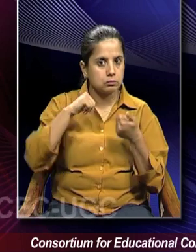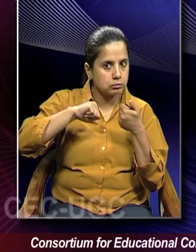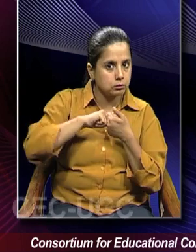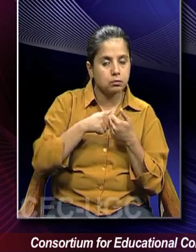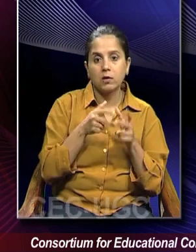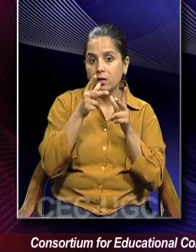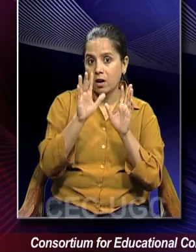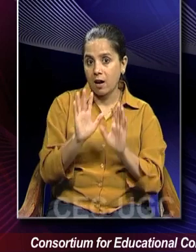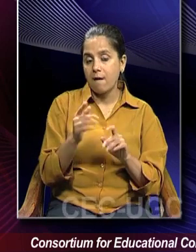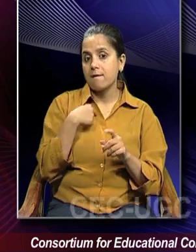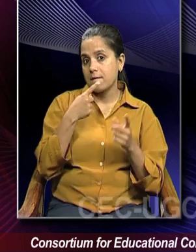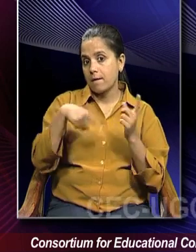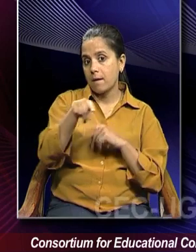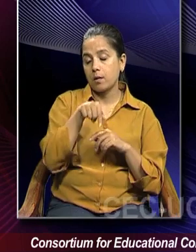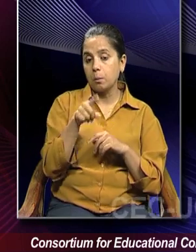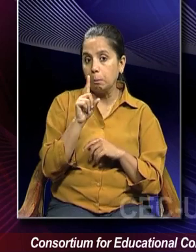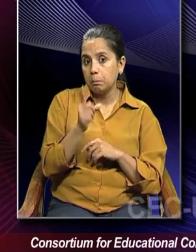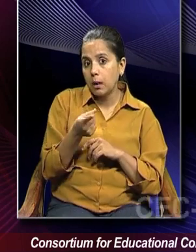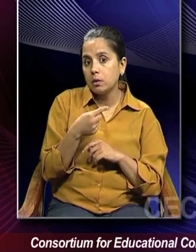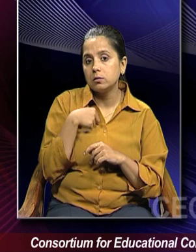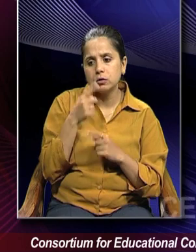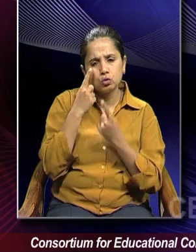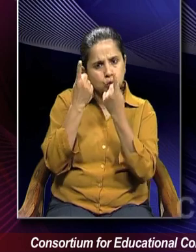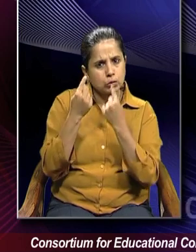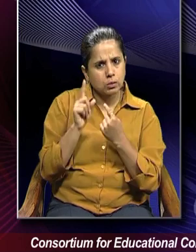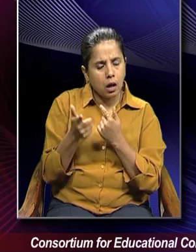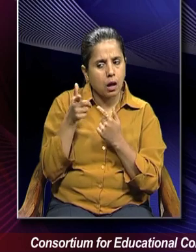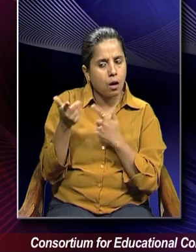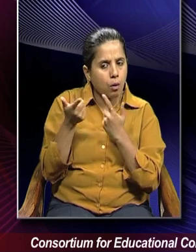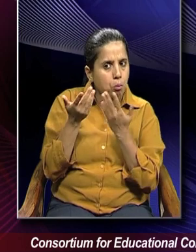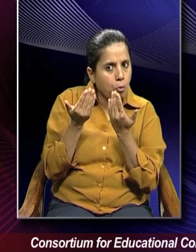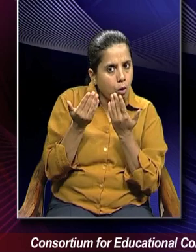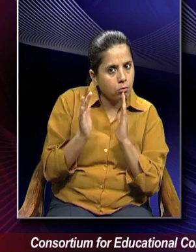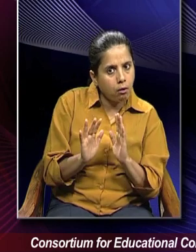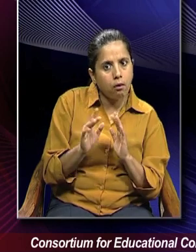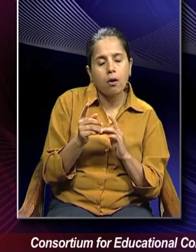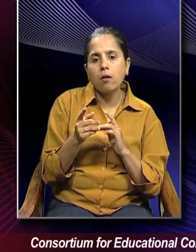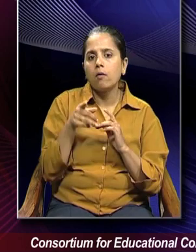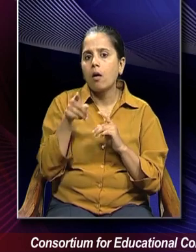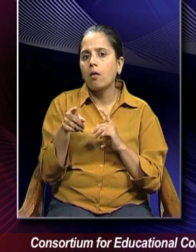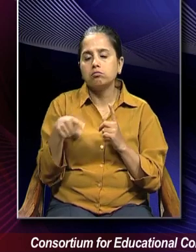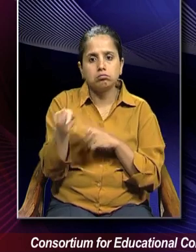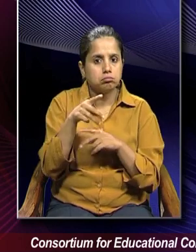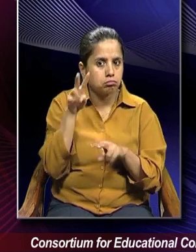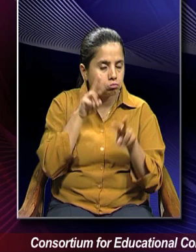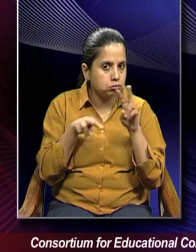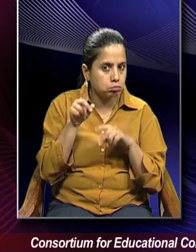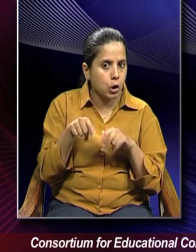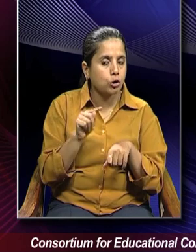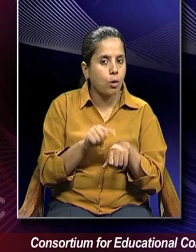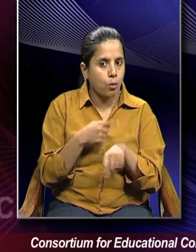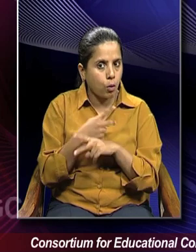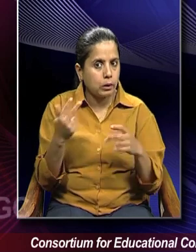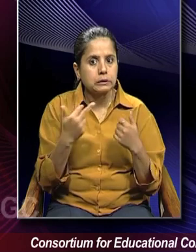you that we have to actually examine the magnitude of, we have to analyze the magnitude of opportunities